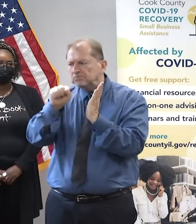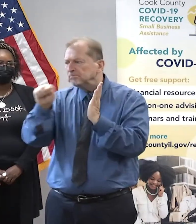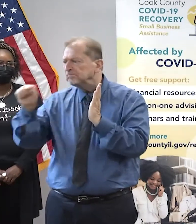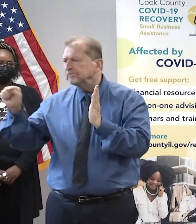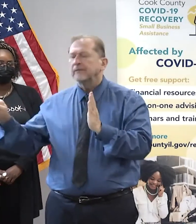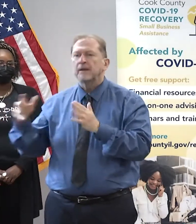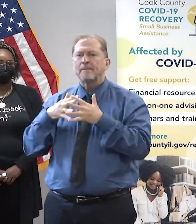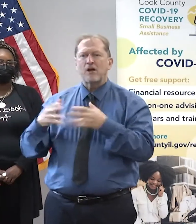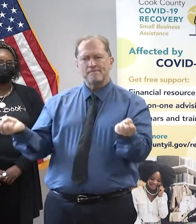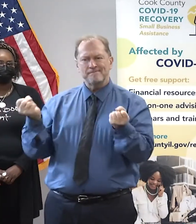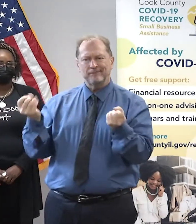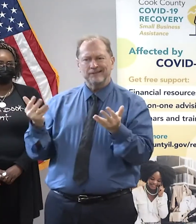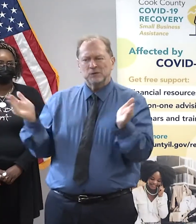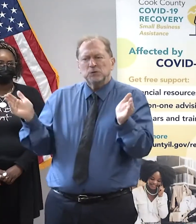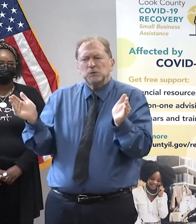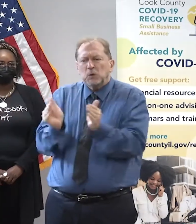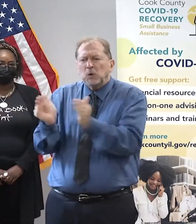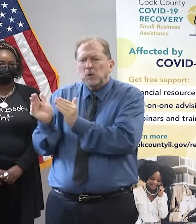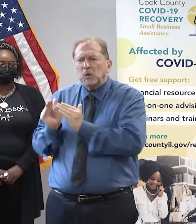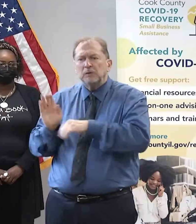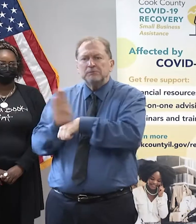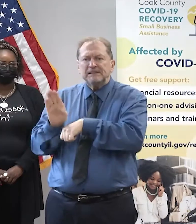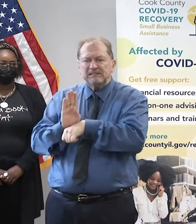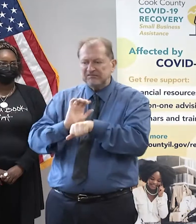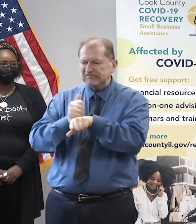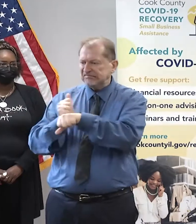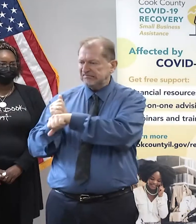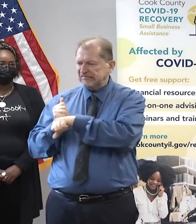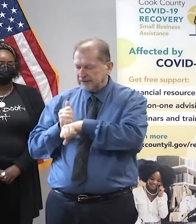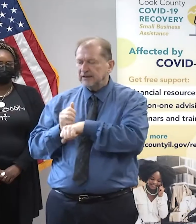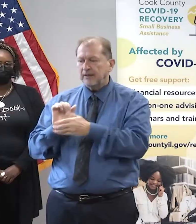Americans' small business owners and entrepreneurs.